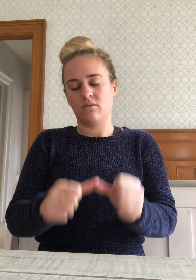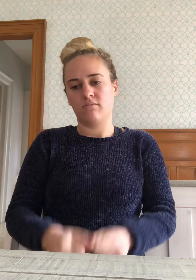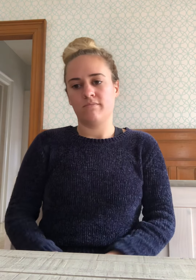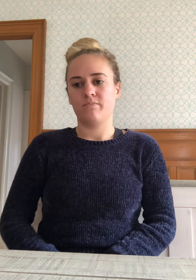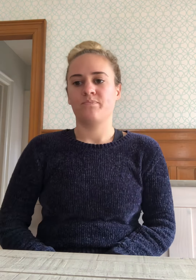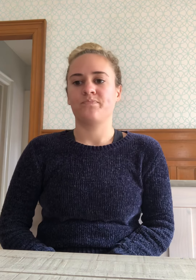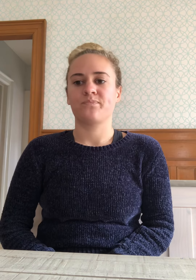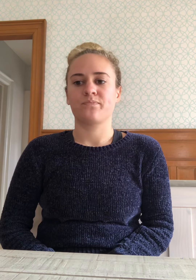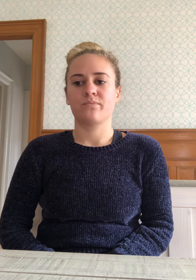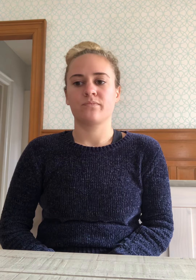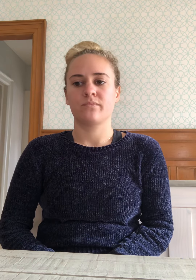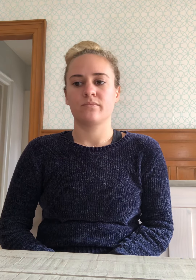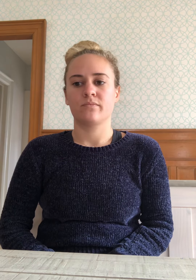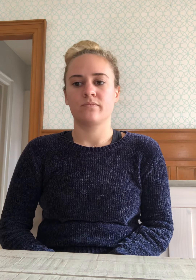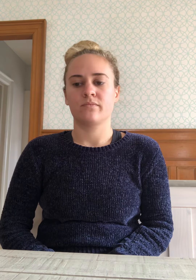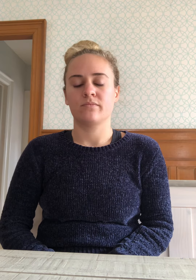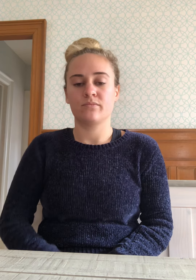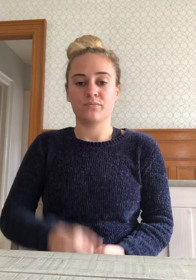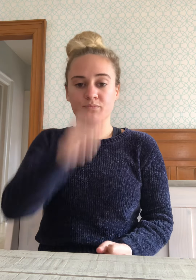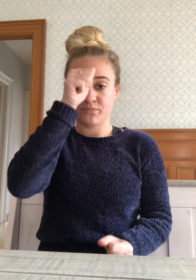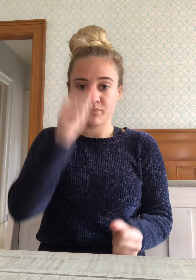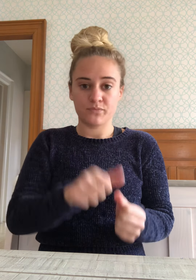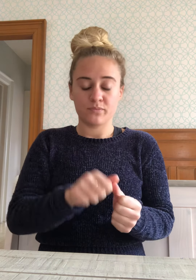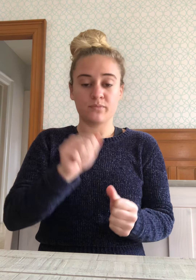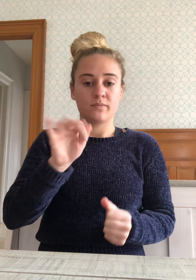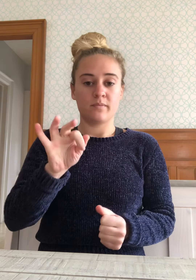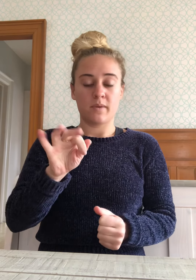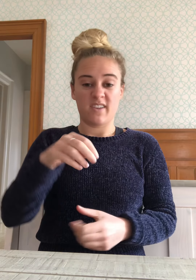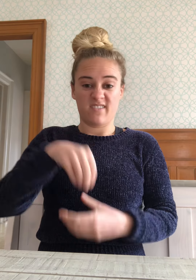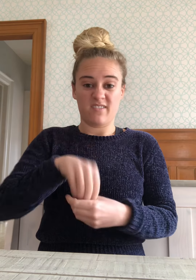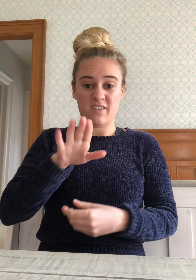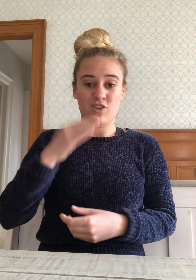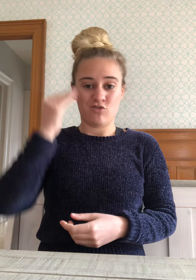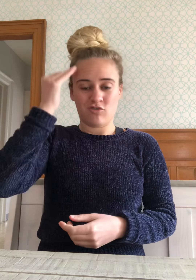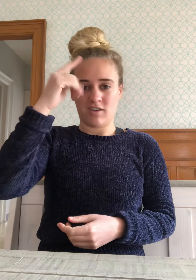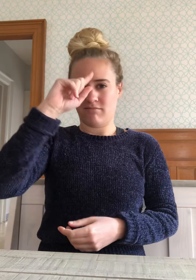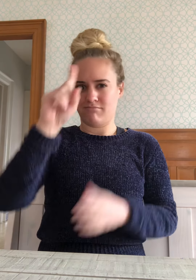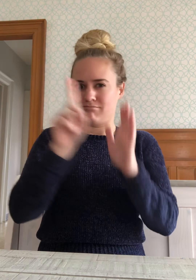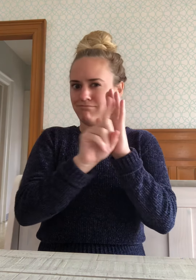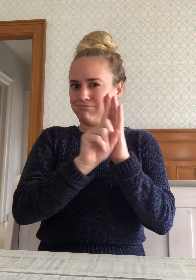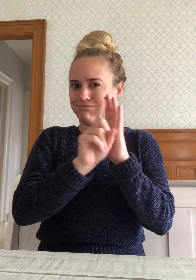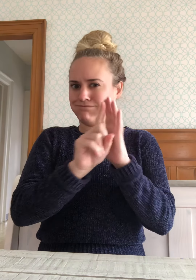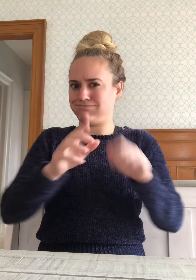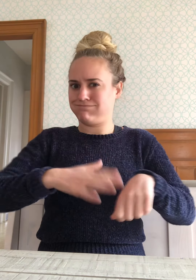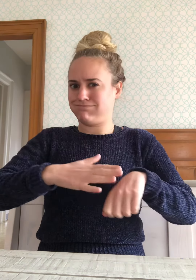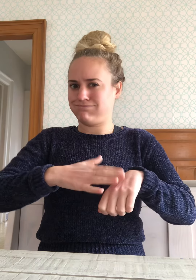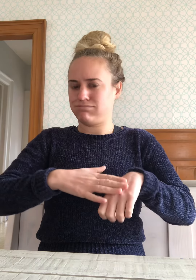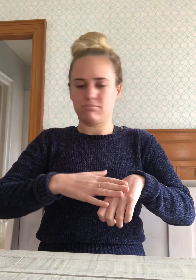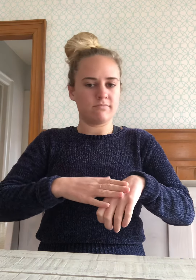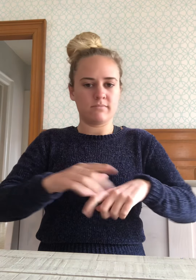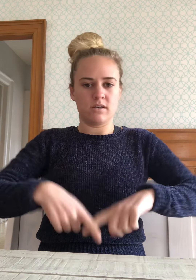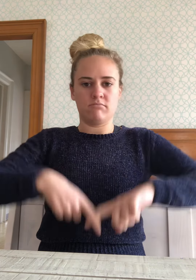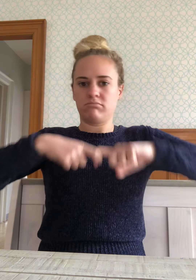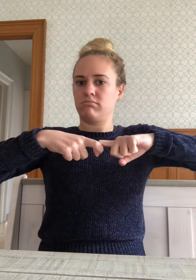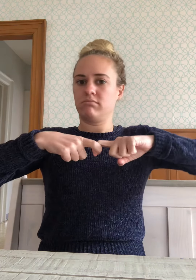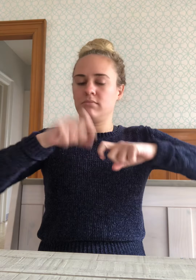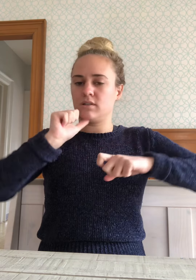So remember, if the bells go off in your head, don't proceed, okay? Make sure